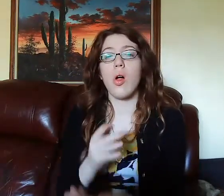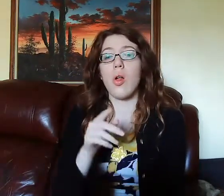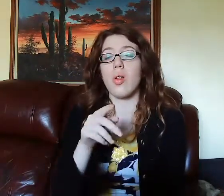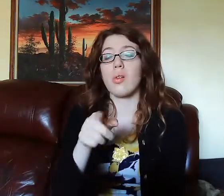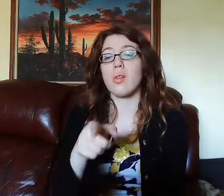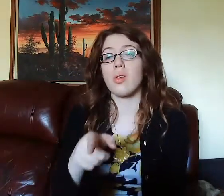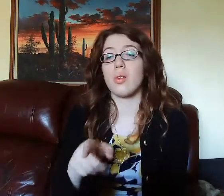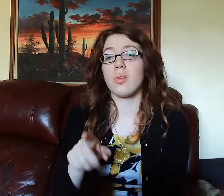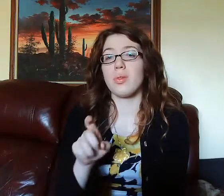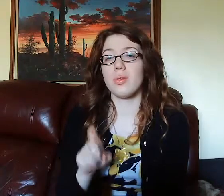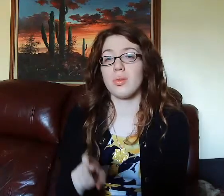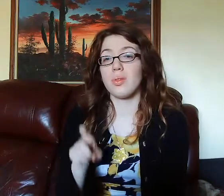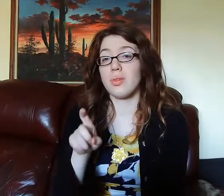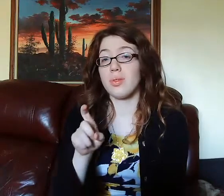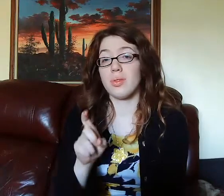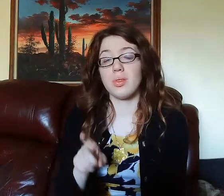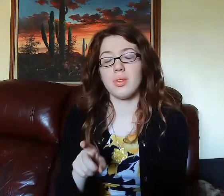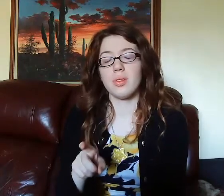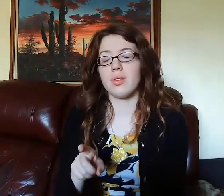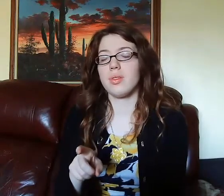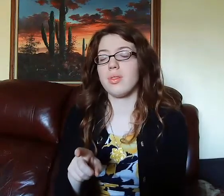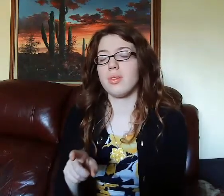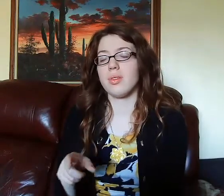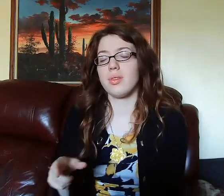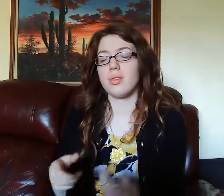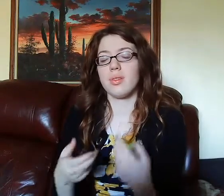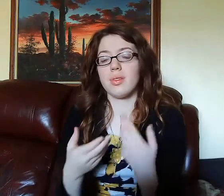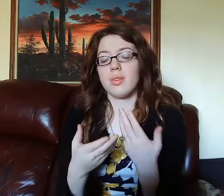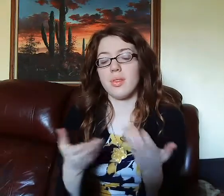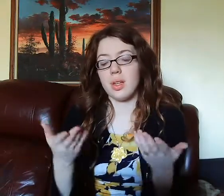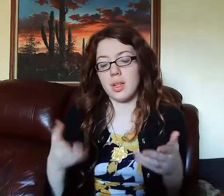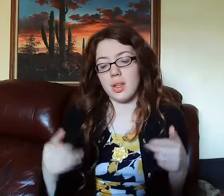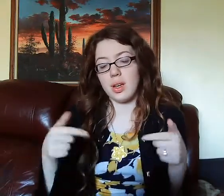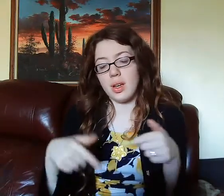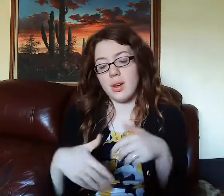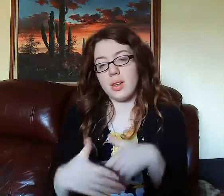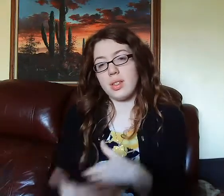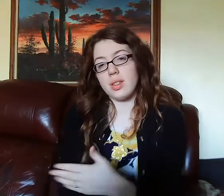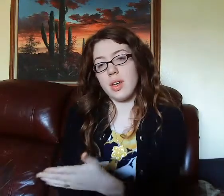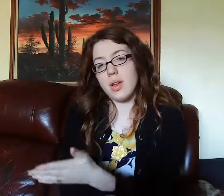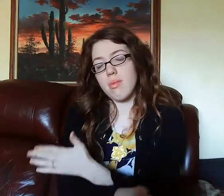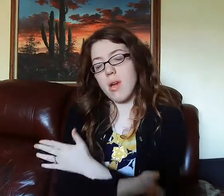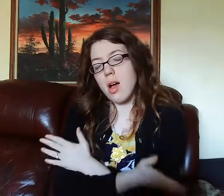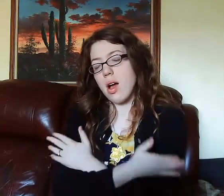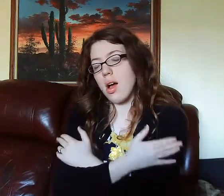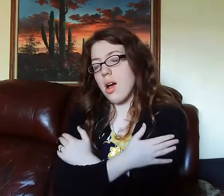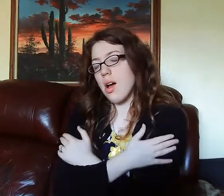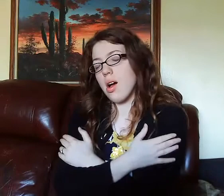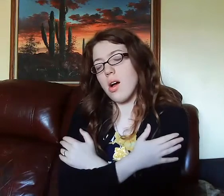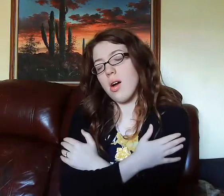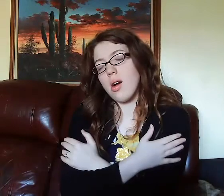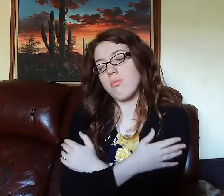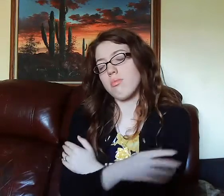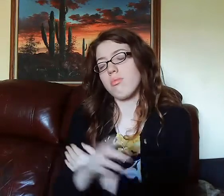you need Is here inside my arms,